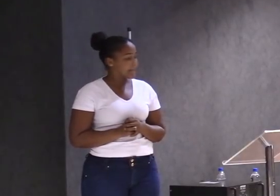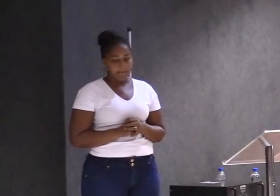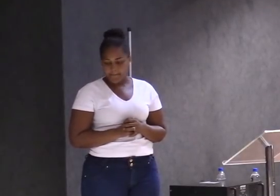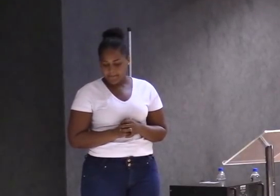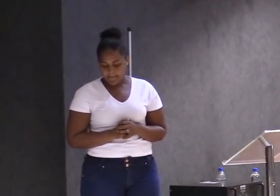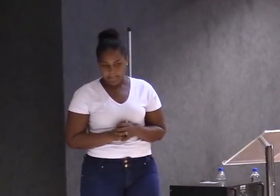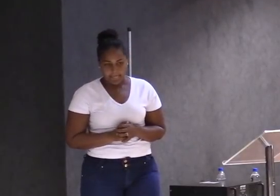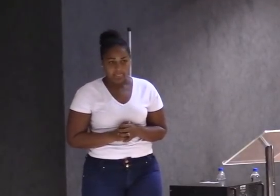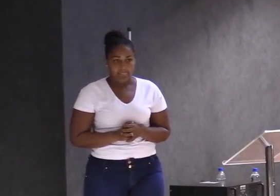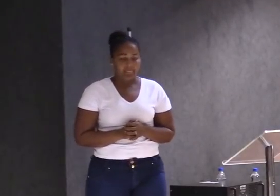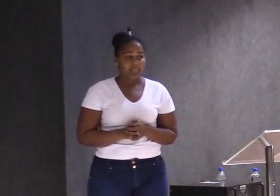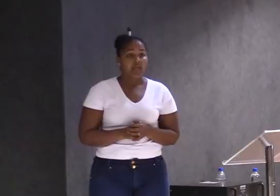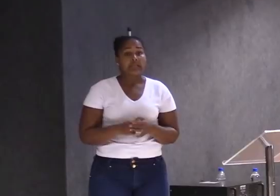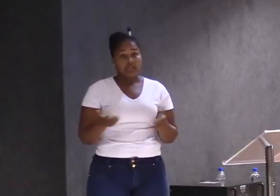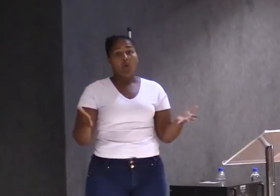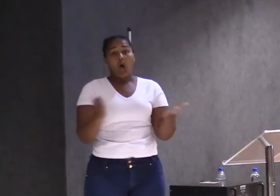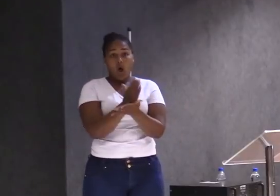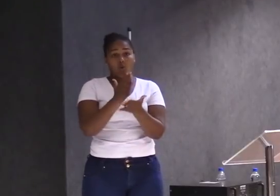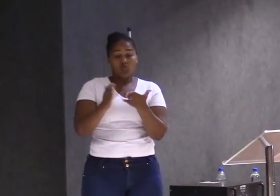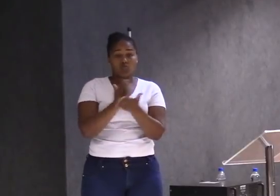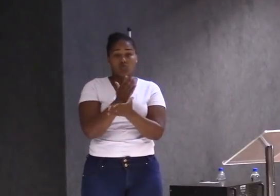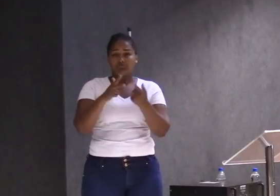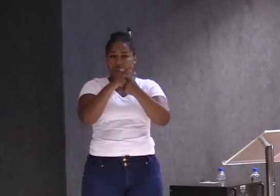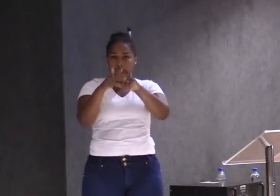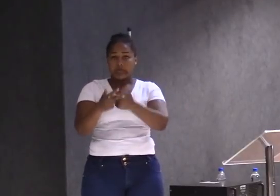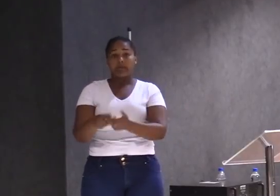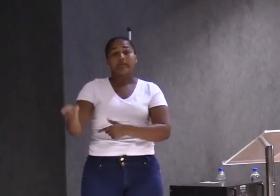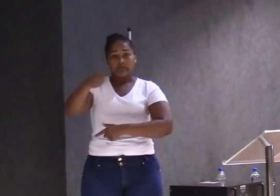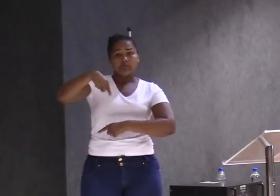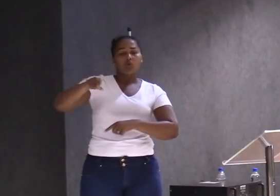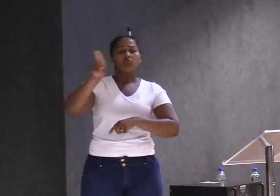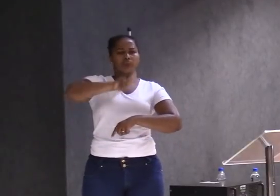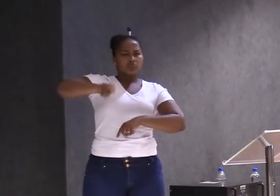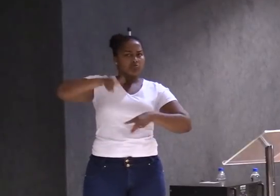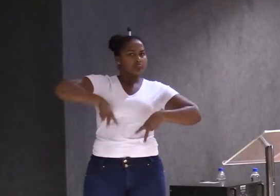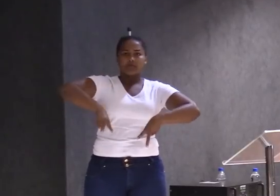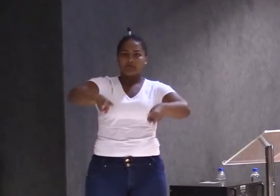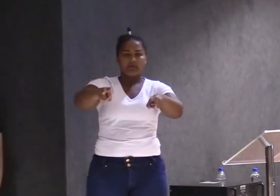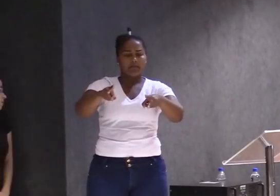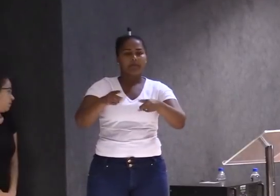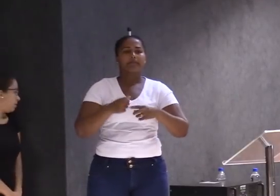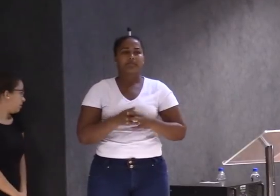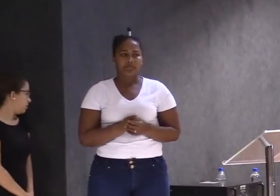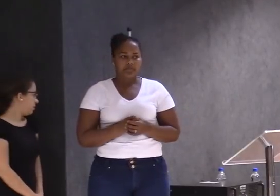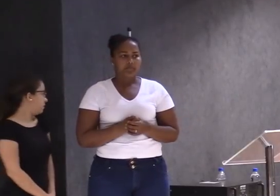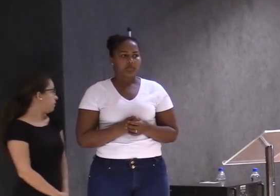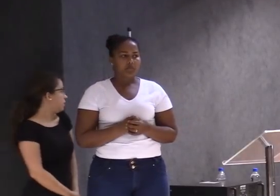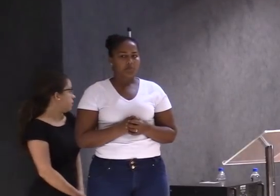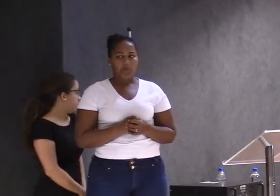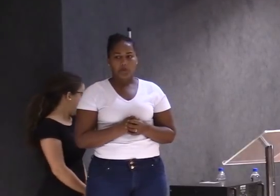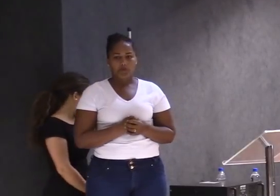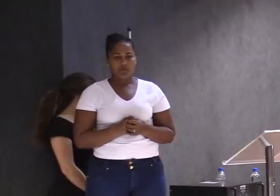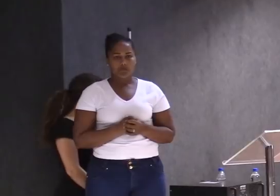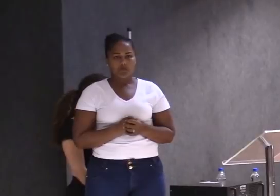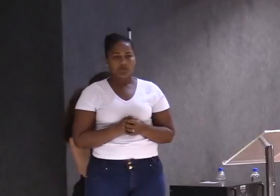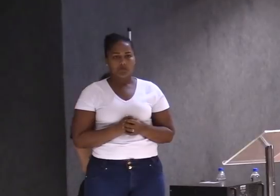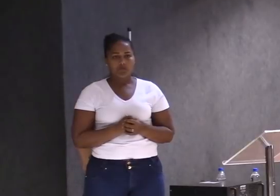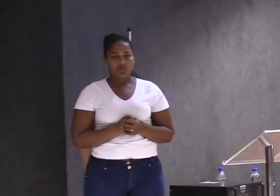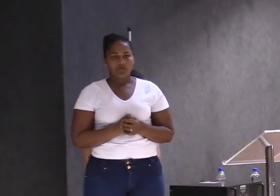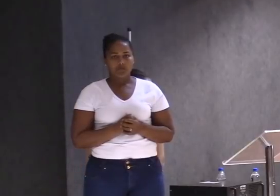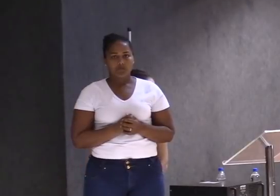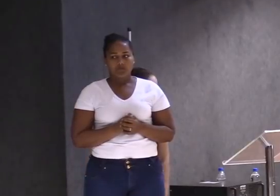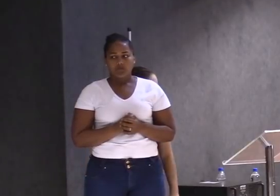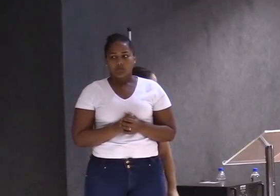dia a dia. So I brought this list to this presentation just to show you that when we talk